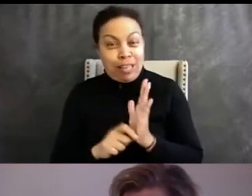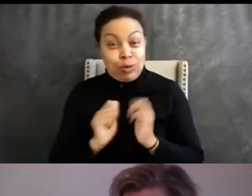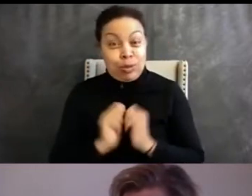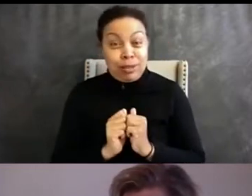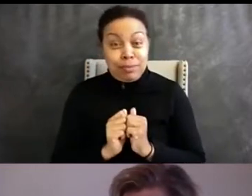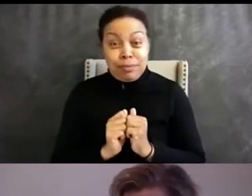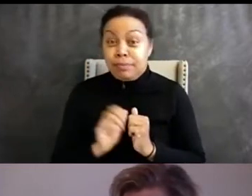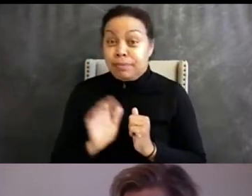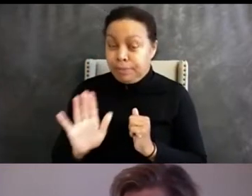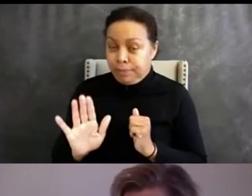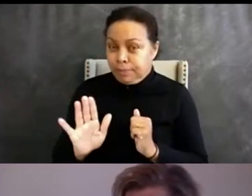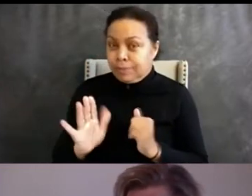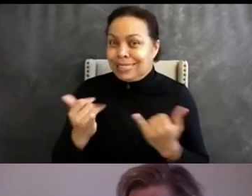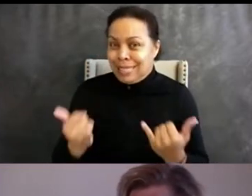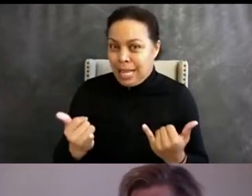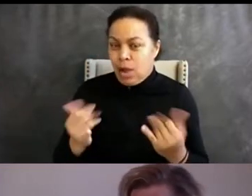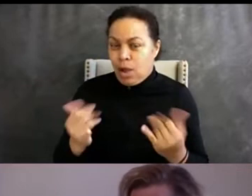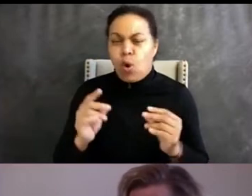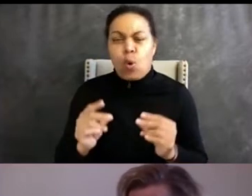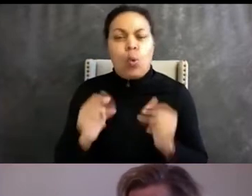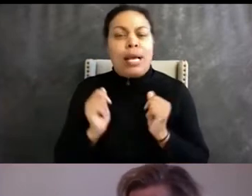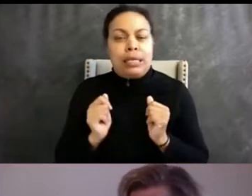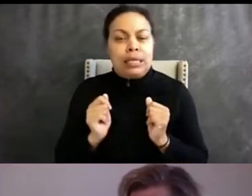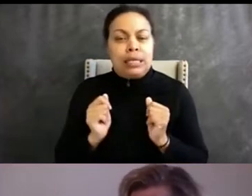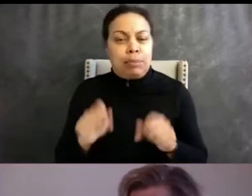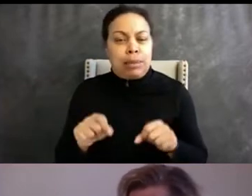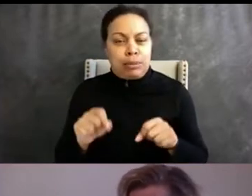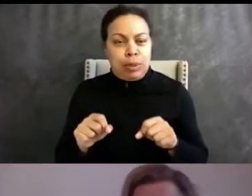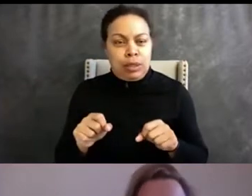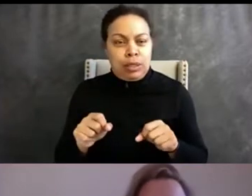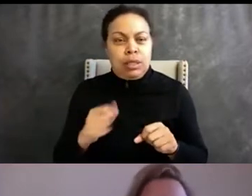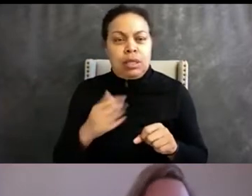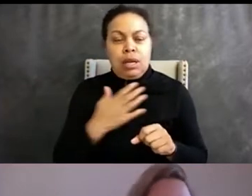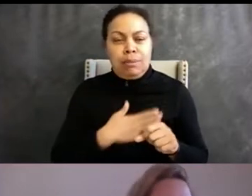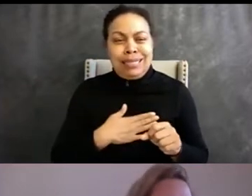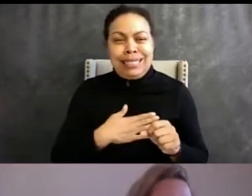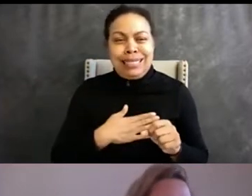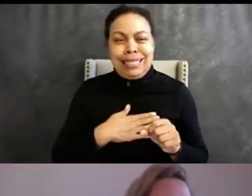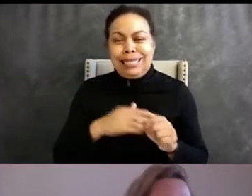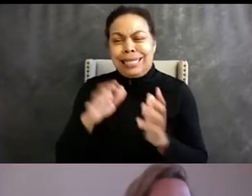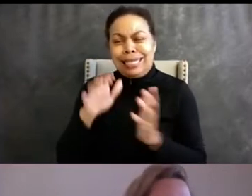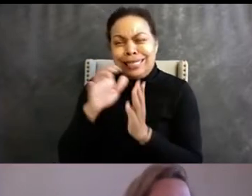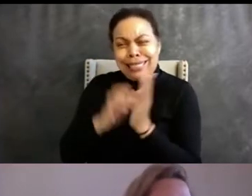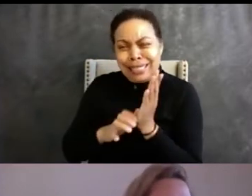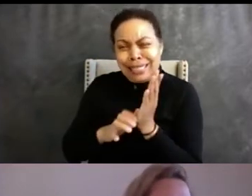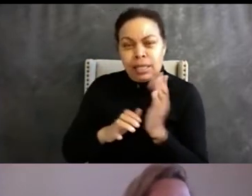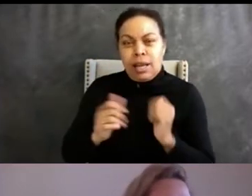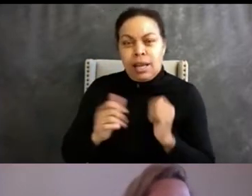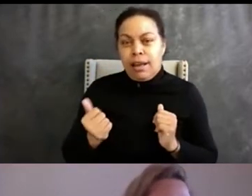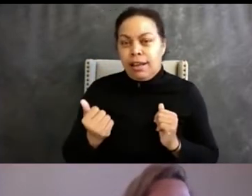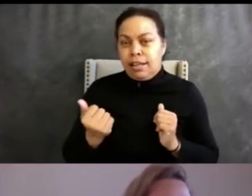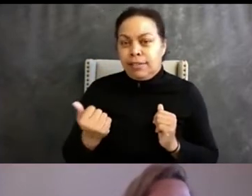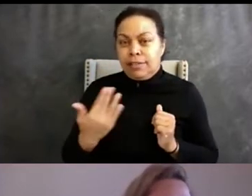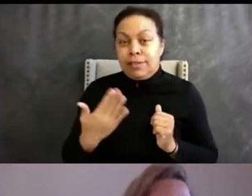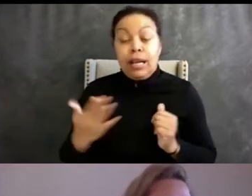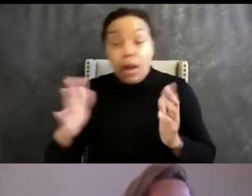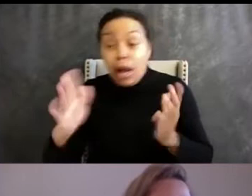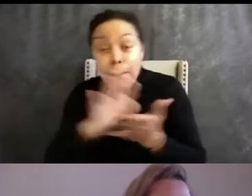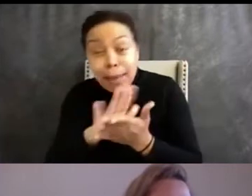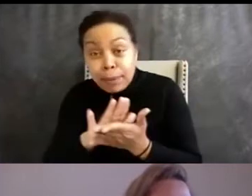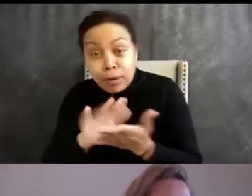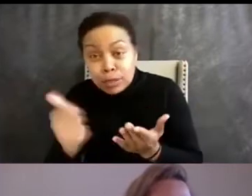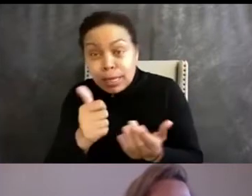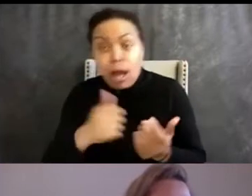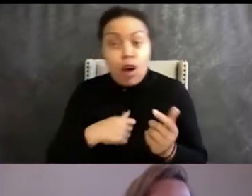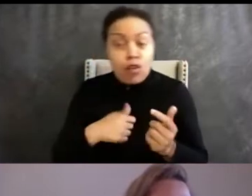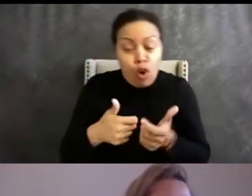to quickly, as quick as you can, list 15 things with a piece of paper or on your